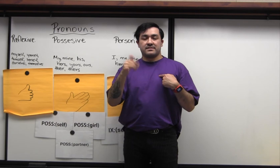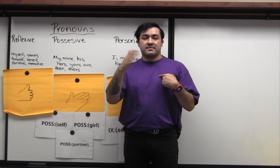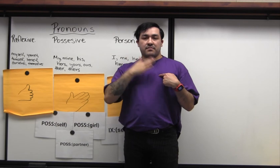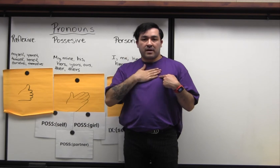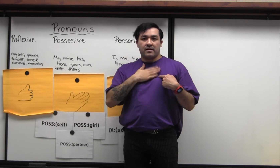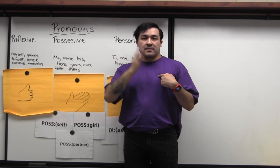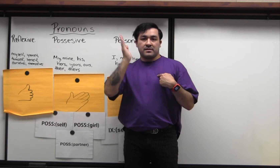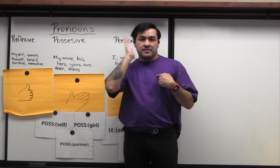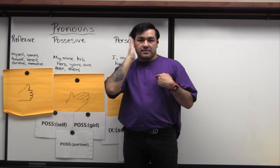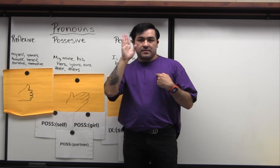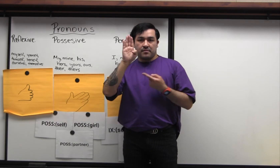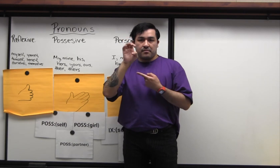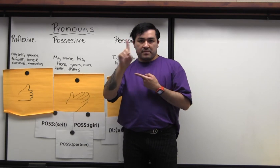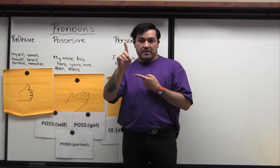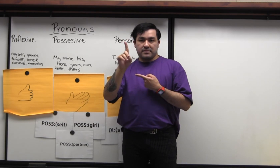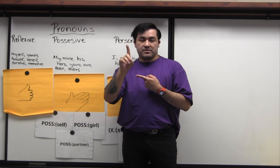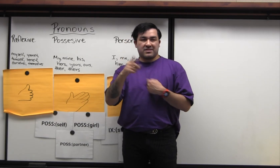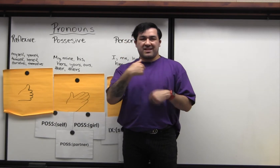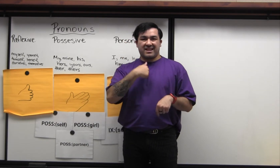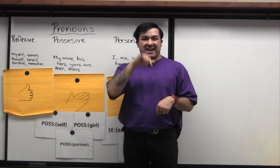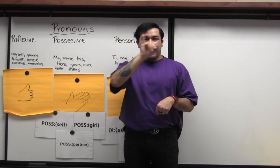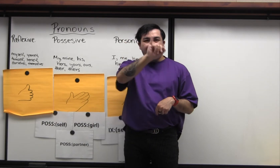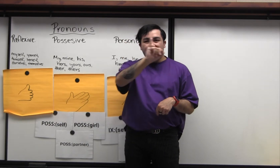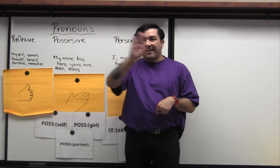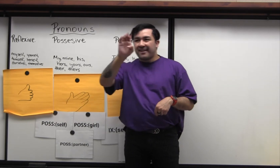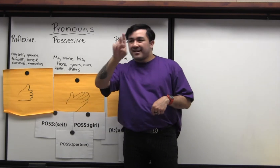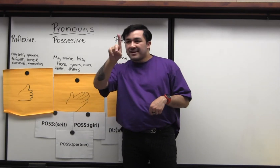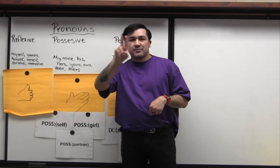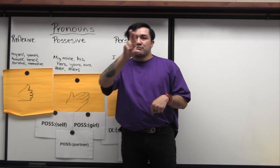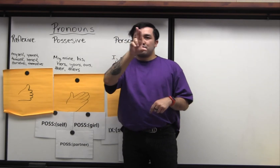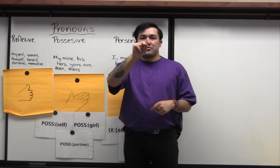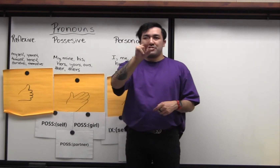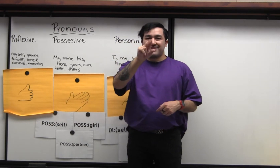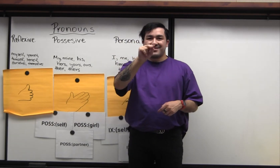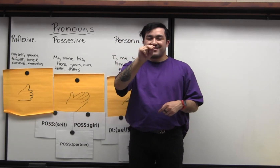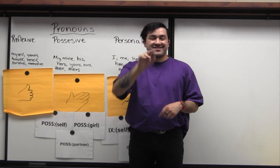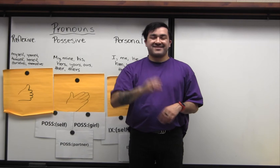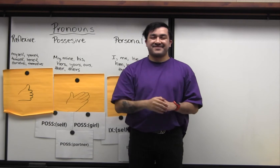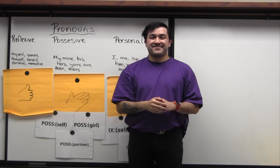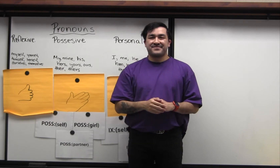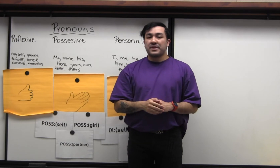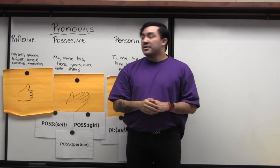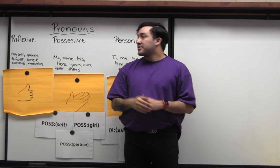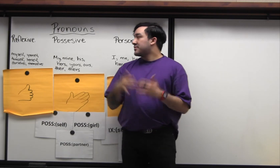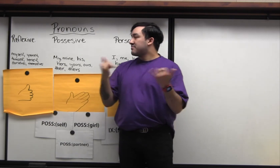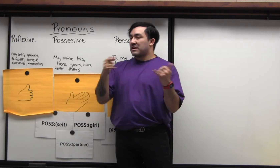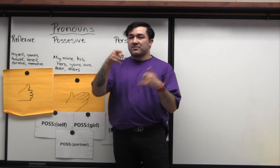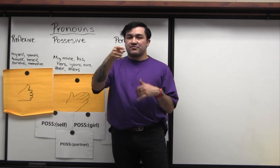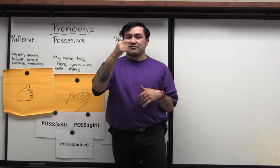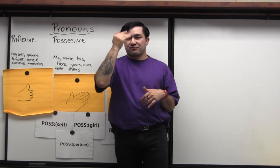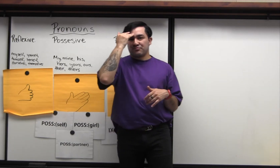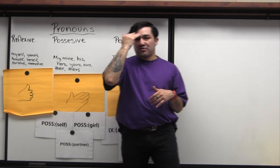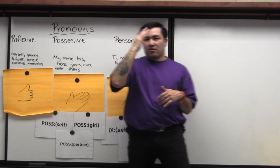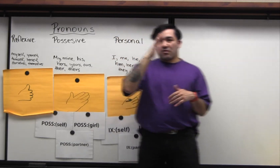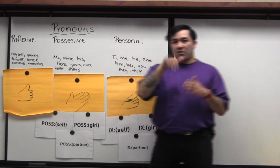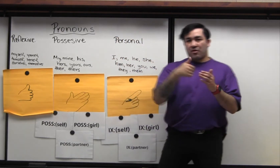bed, right? Um, Not I bed, so make sure you're using the correct hand shapes to convey your meaning